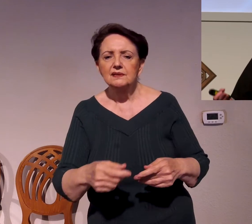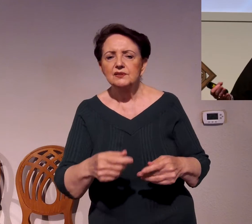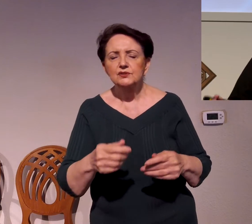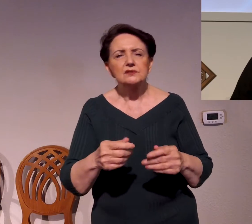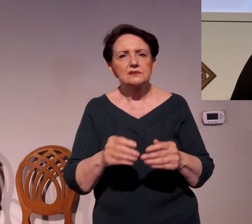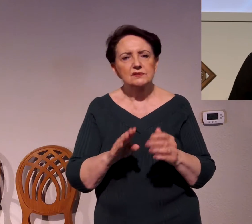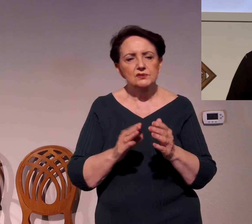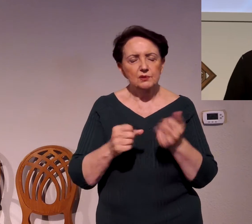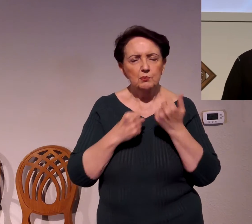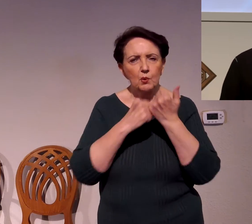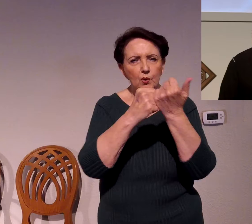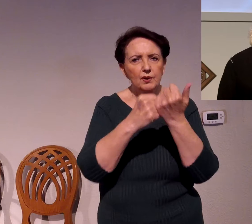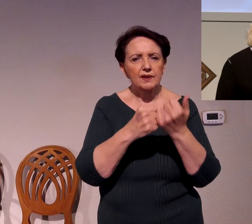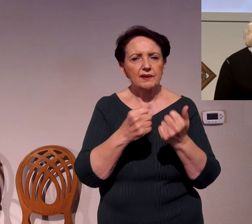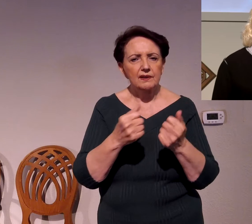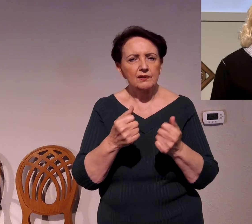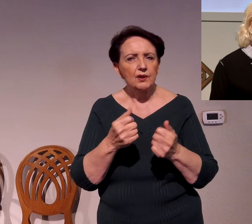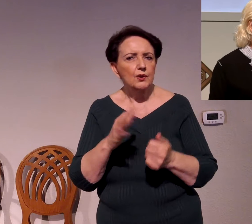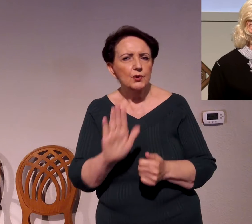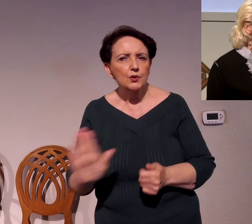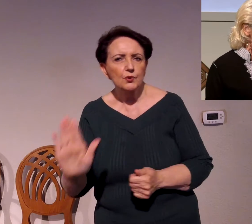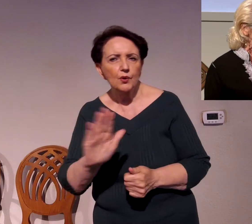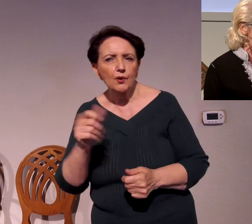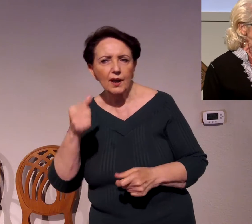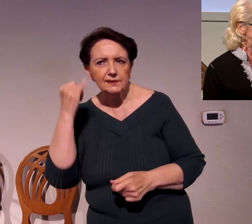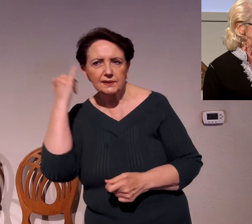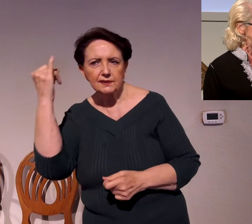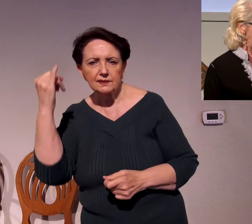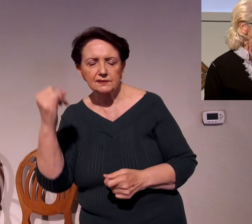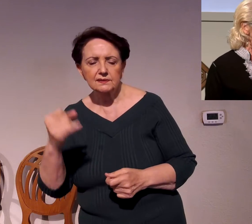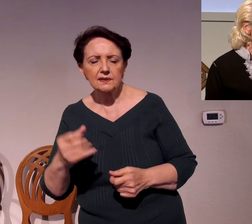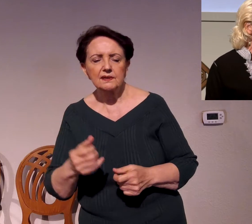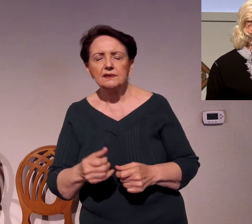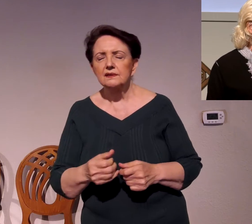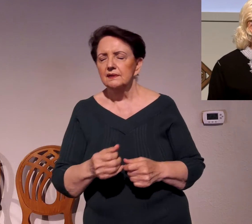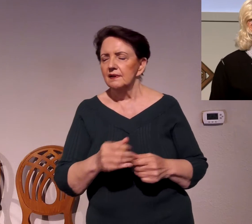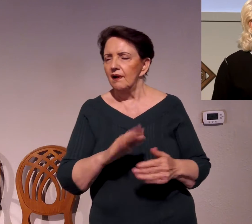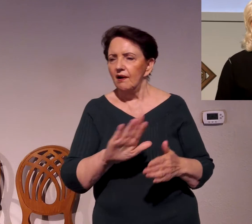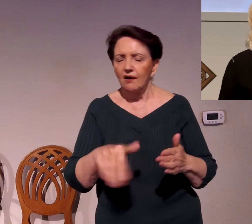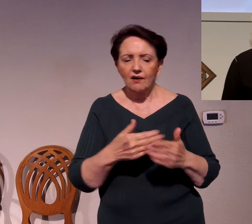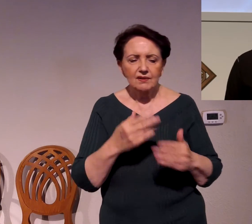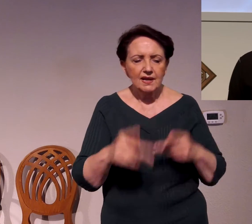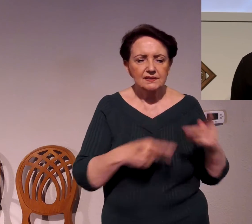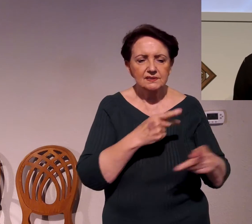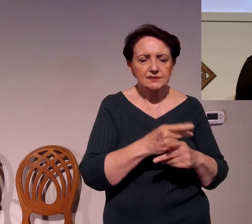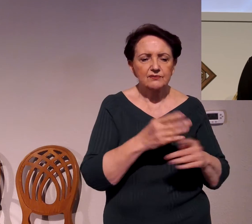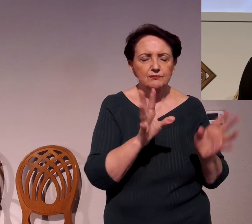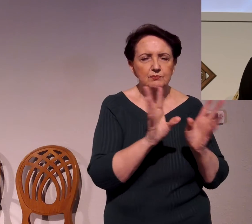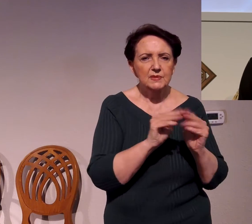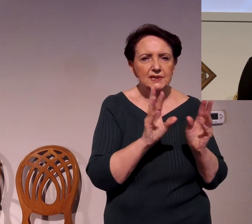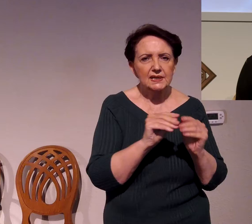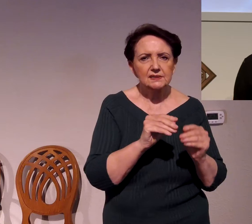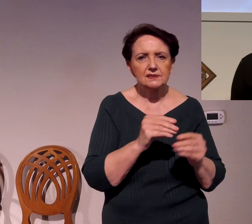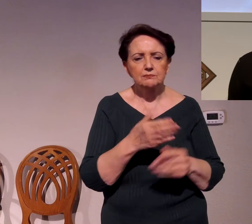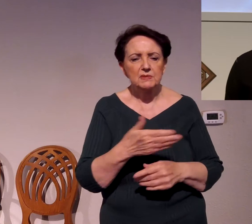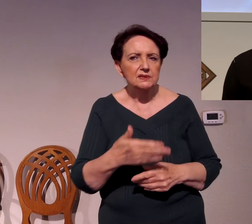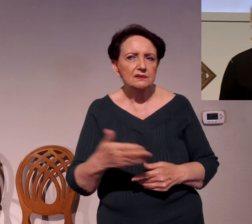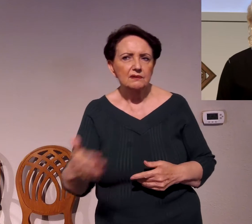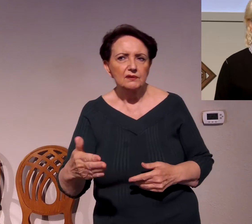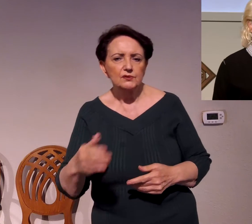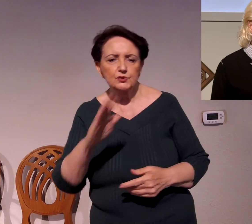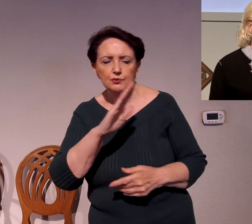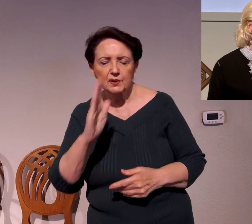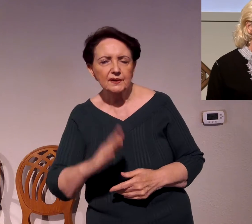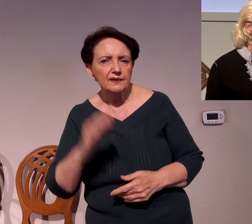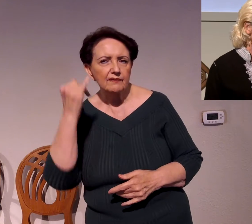favor all manner of unforeseen incidences, meetings, and material assistance, which no one could have